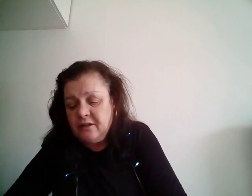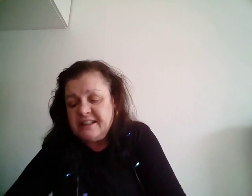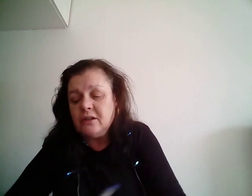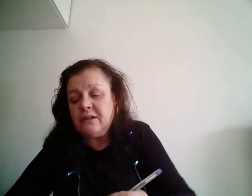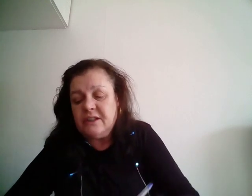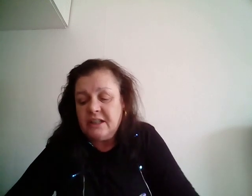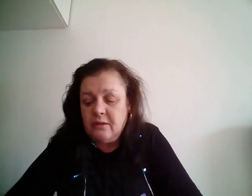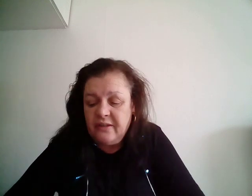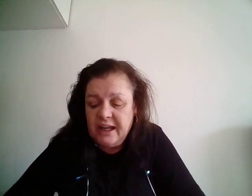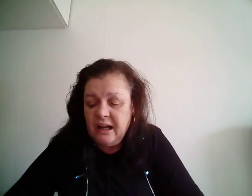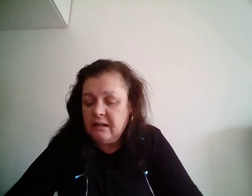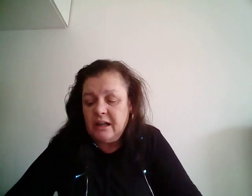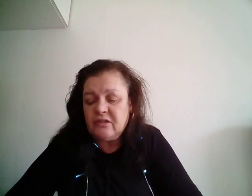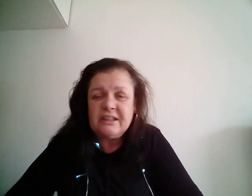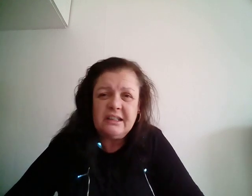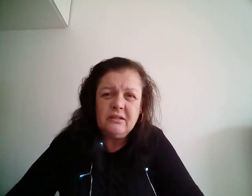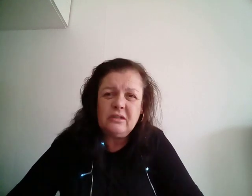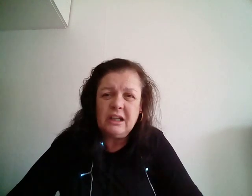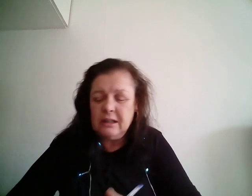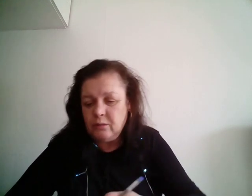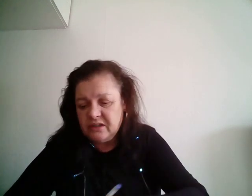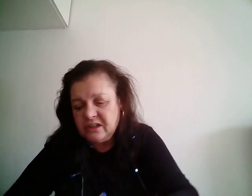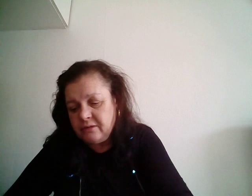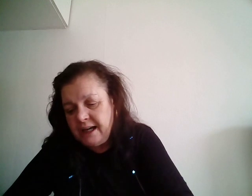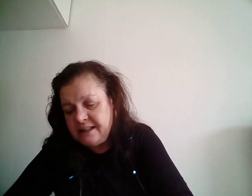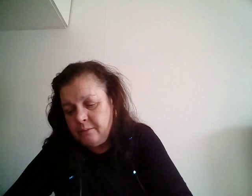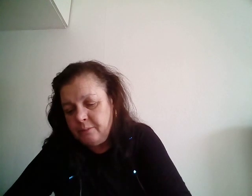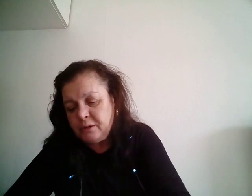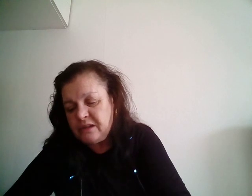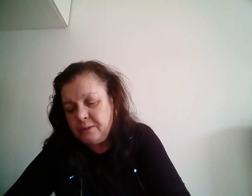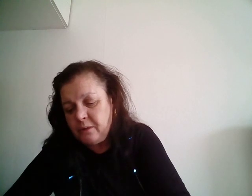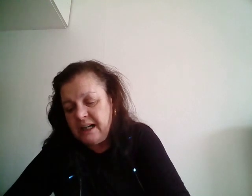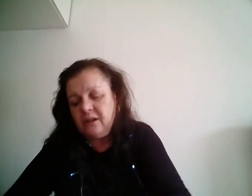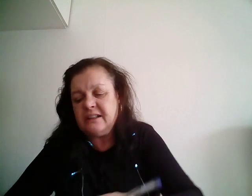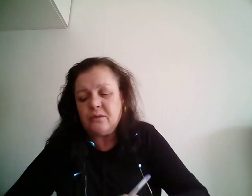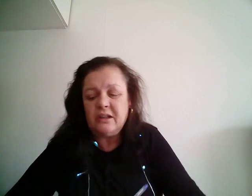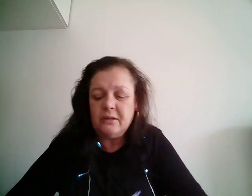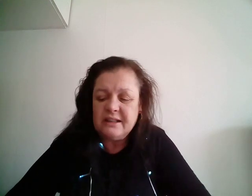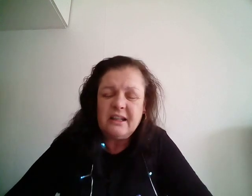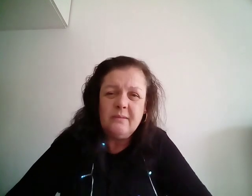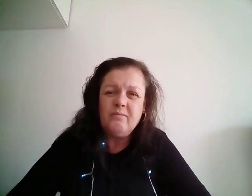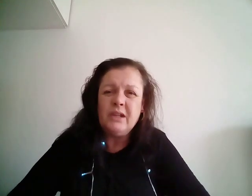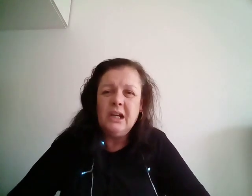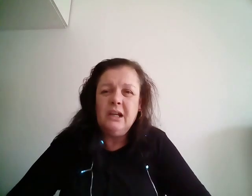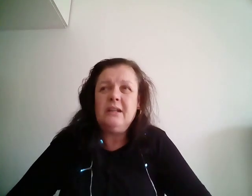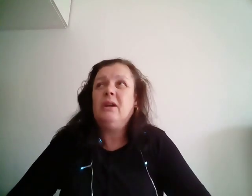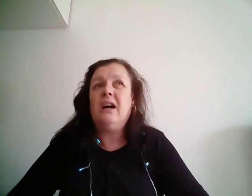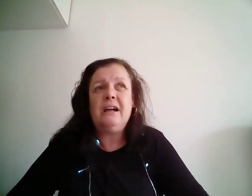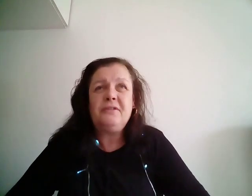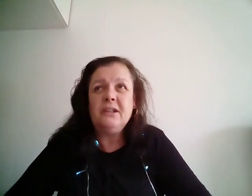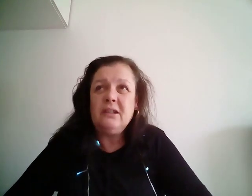is another video on there. I just didn't want to write it in my book, to be quite honest with you. It's, there we are, I feel